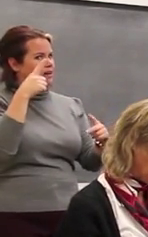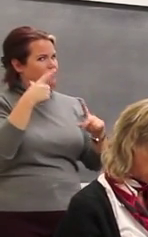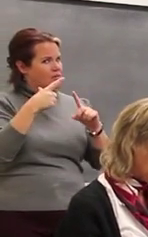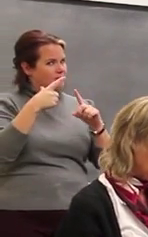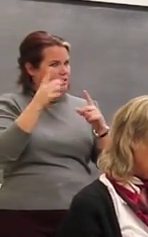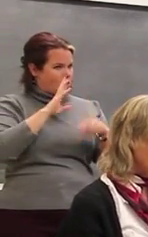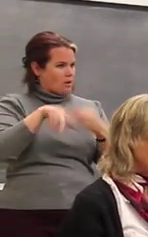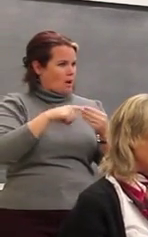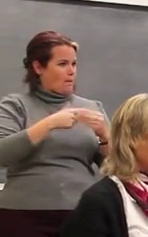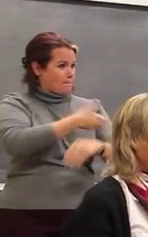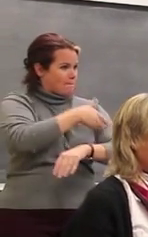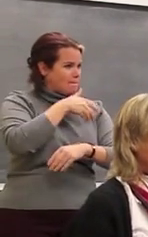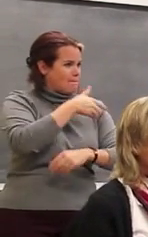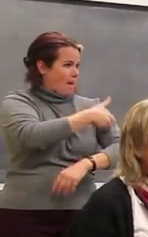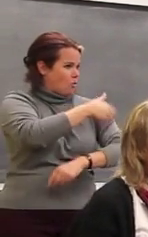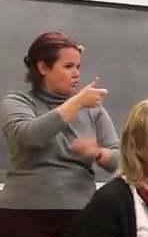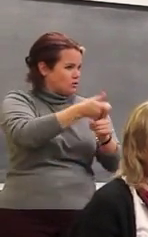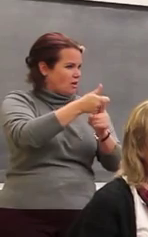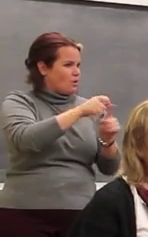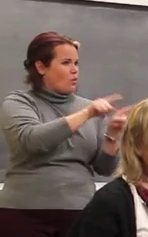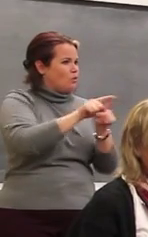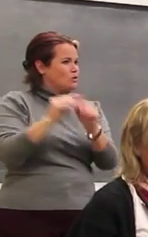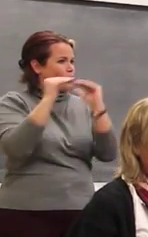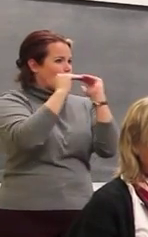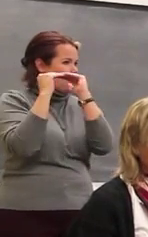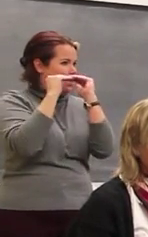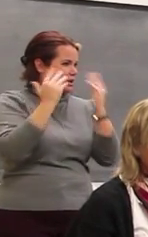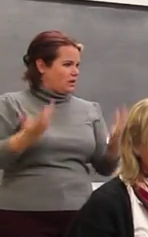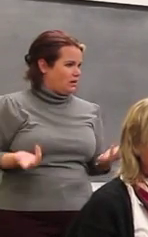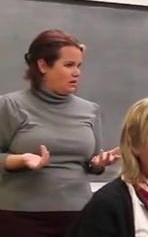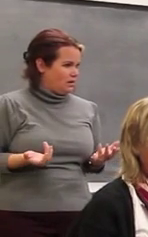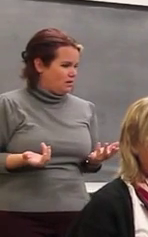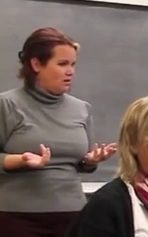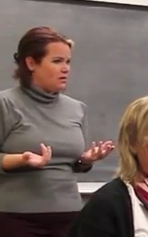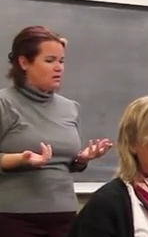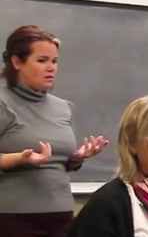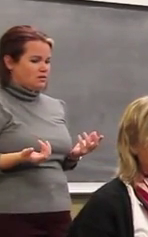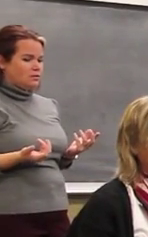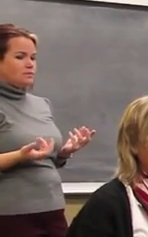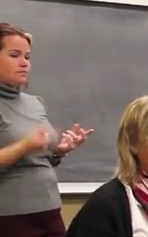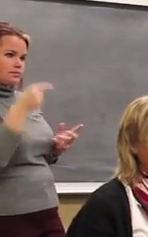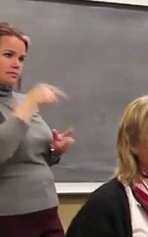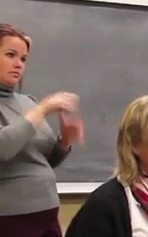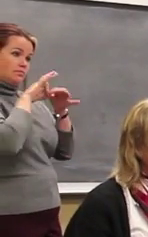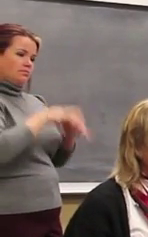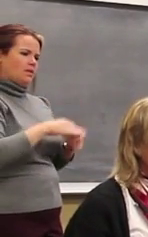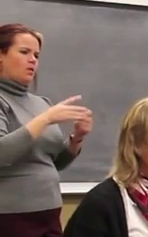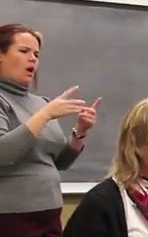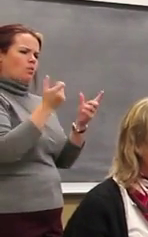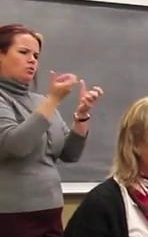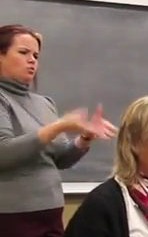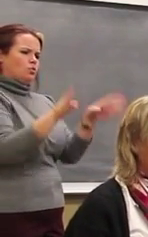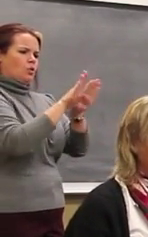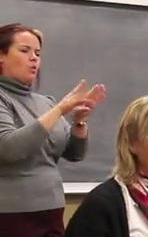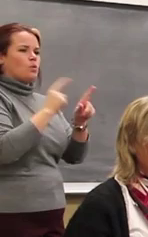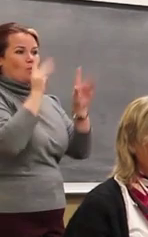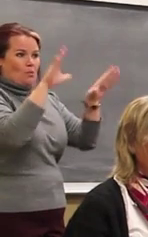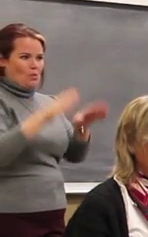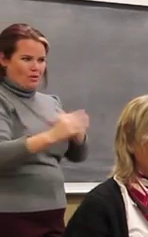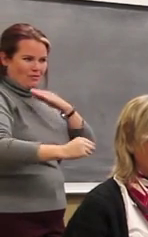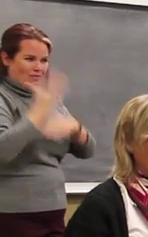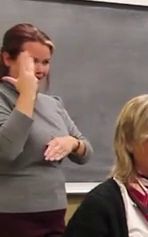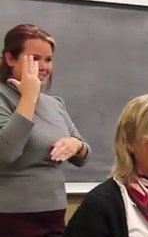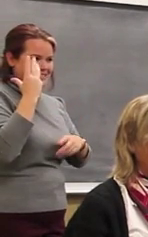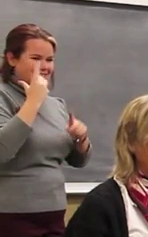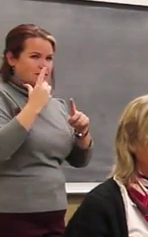inequality? And this leads me to conclude with some excellent advice that I